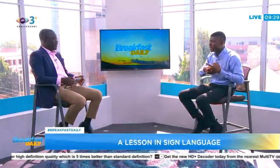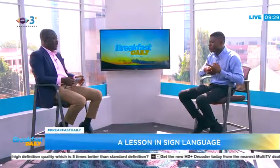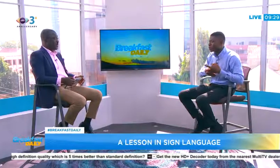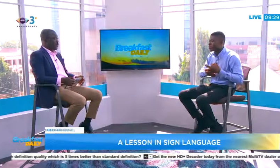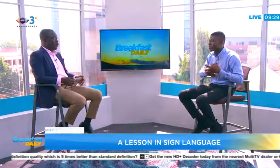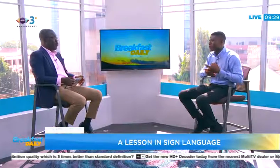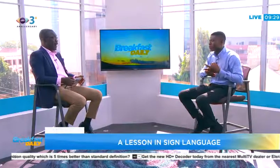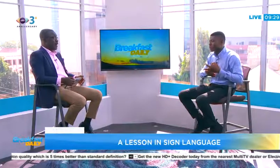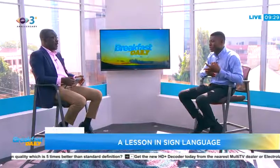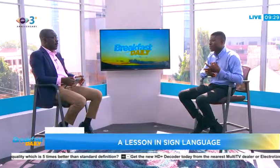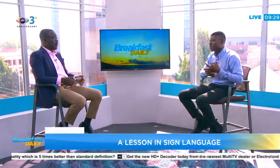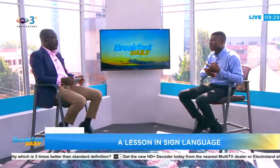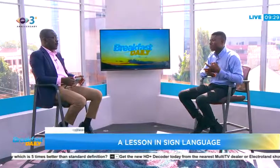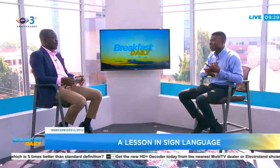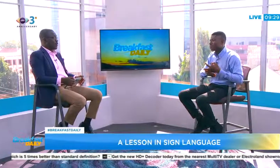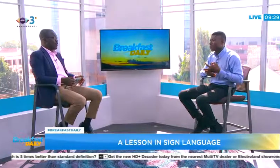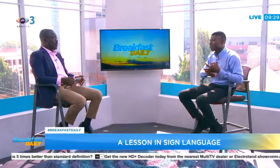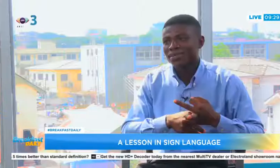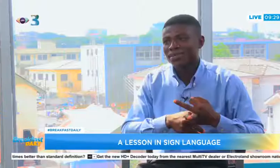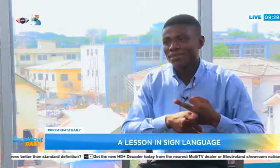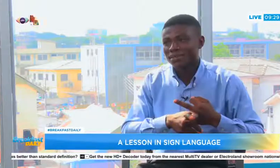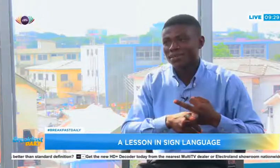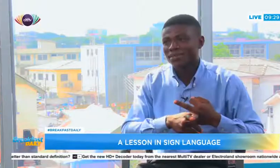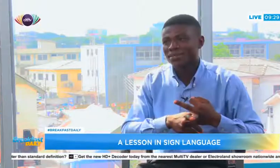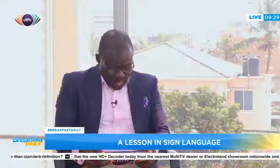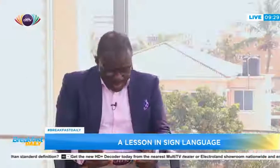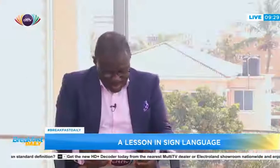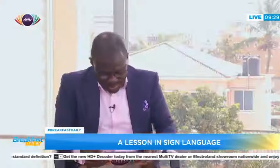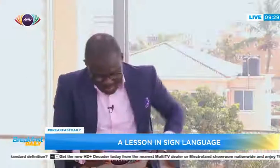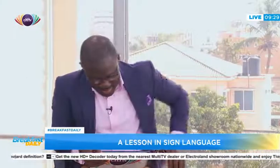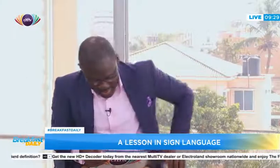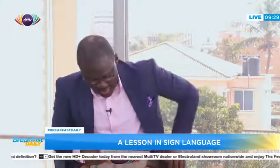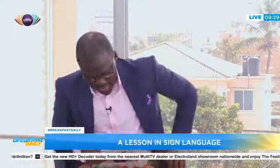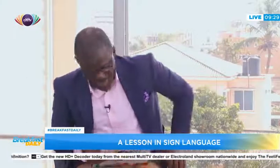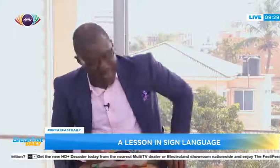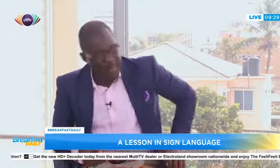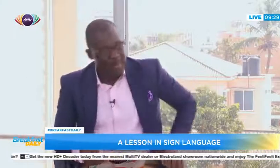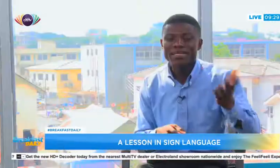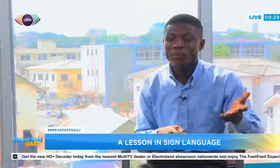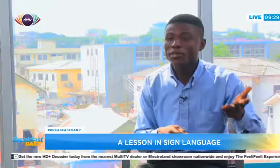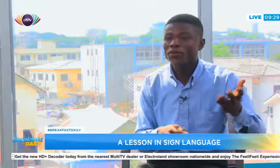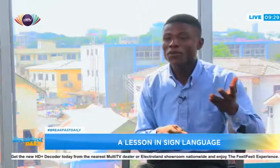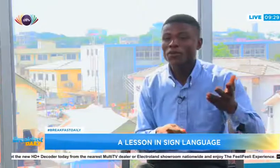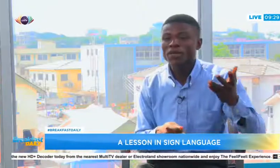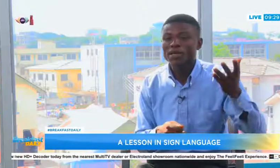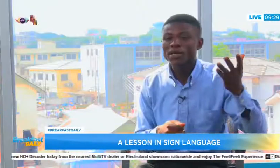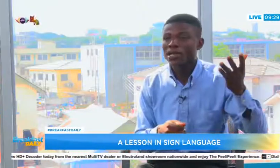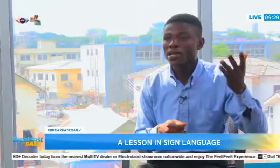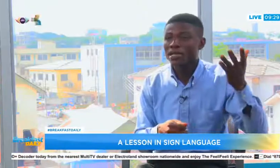braille. Wow. Yeah. You are incredible. So I interpret for a